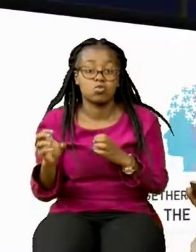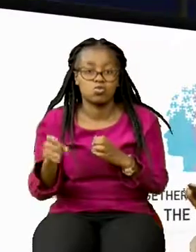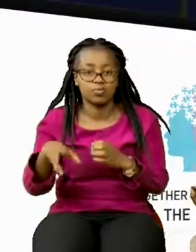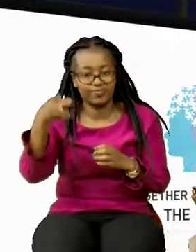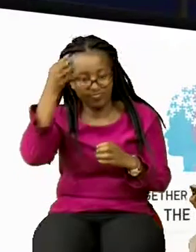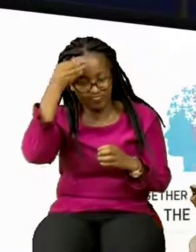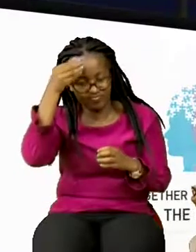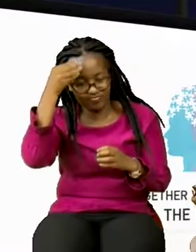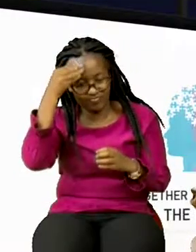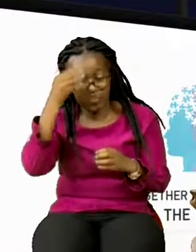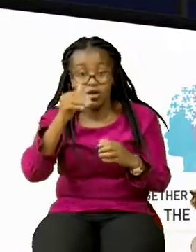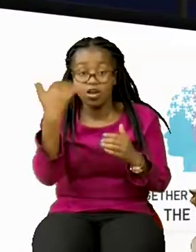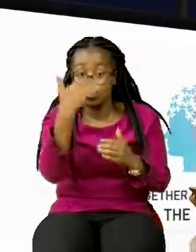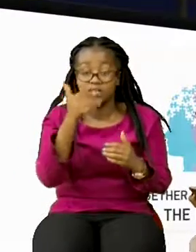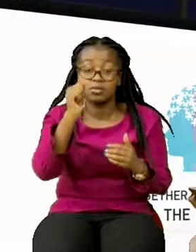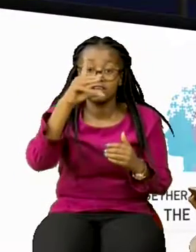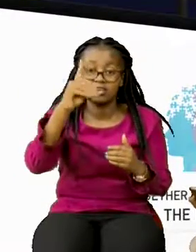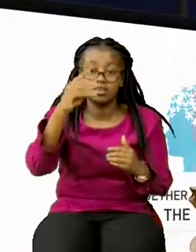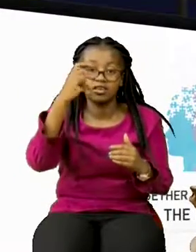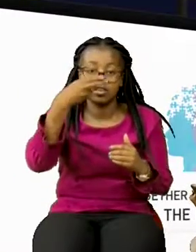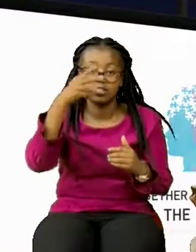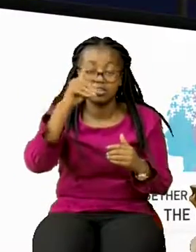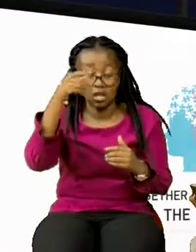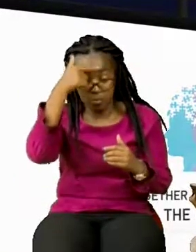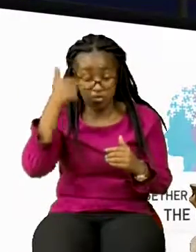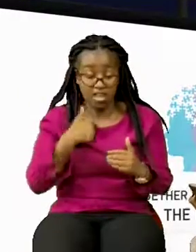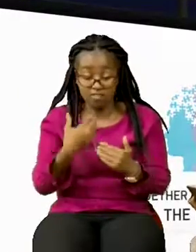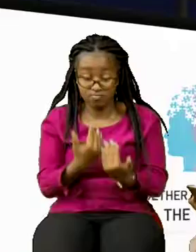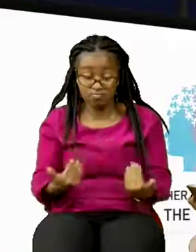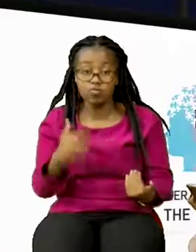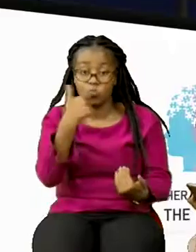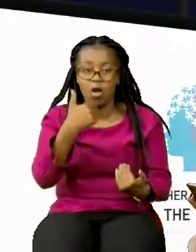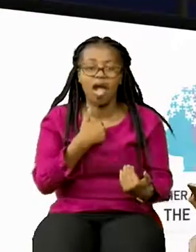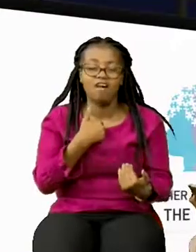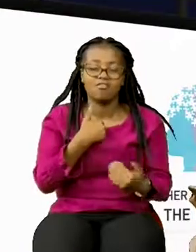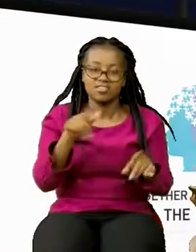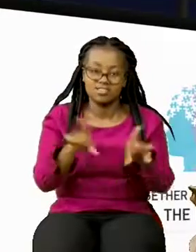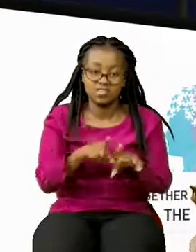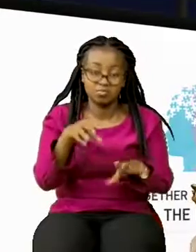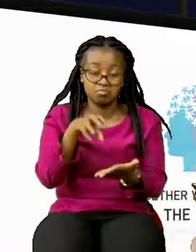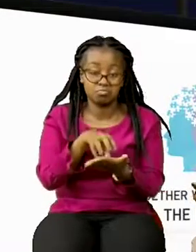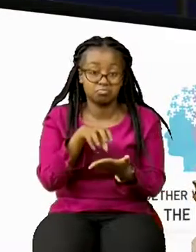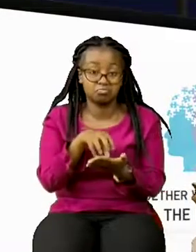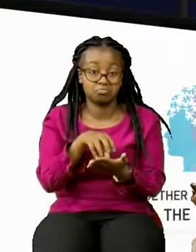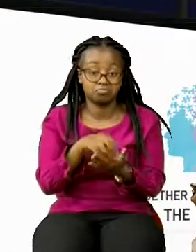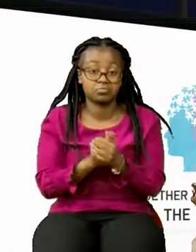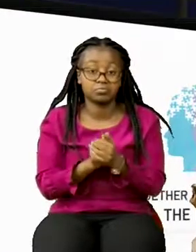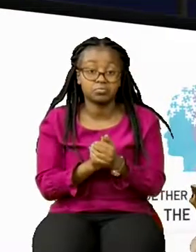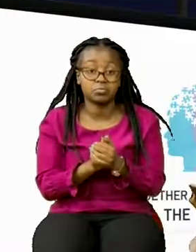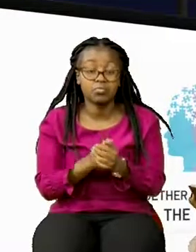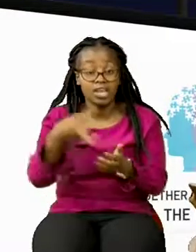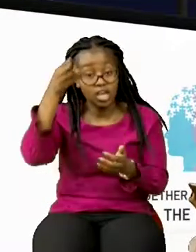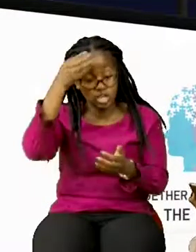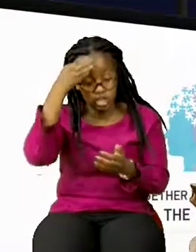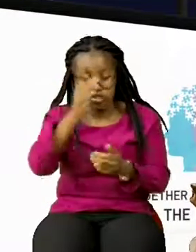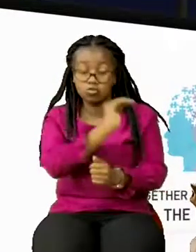and ADHD because 2 of my children are affected, and that is why we are actually having this conversation, because education